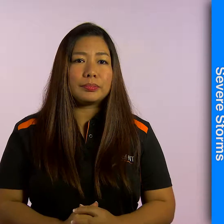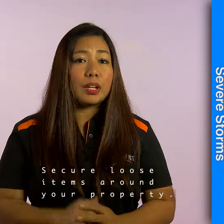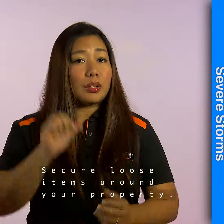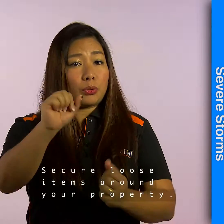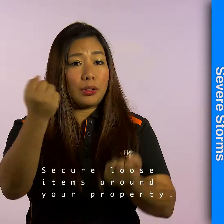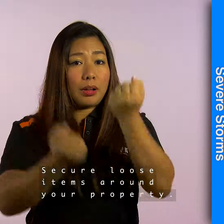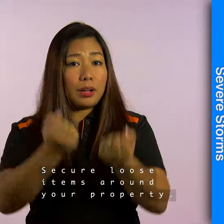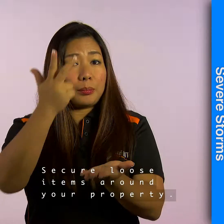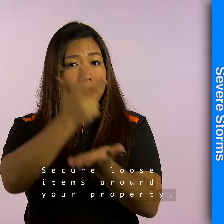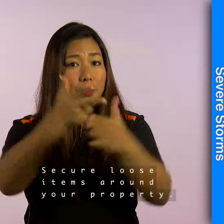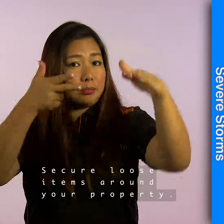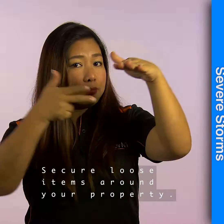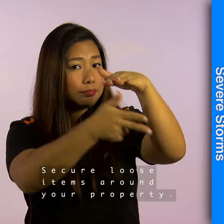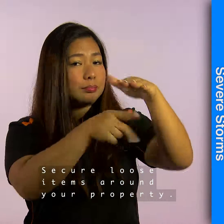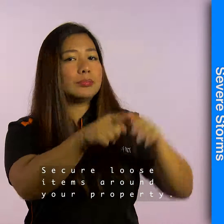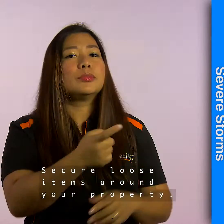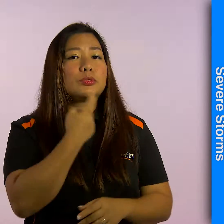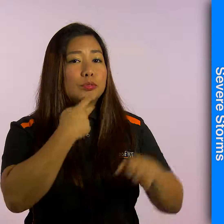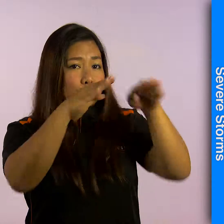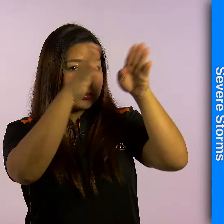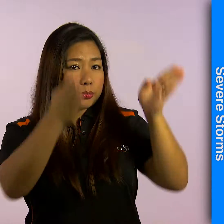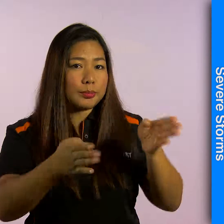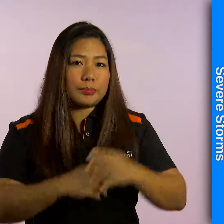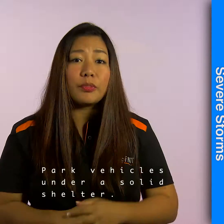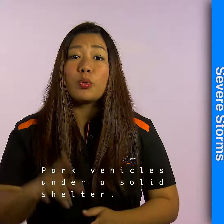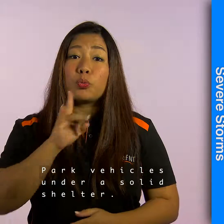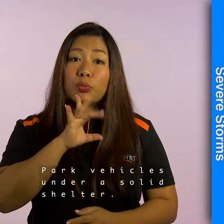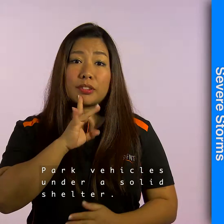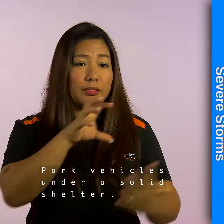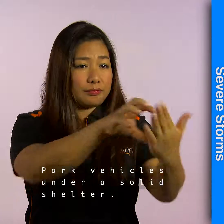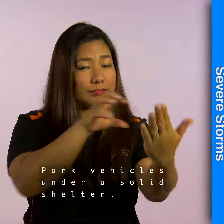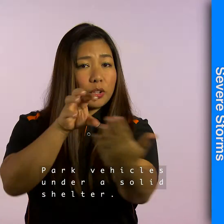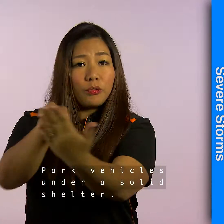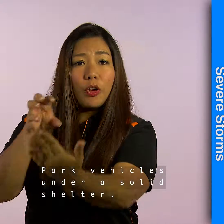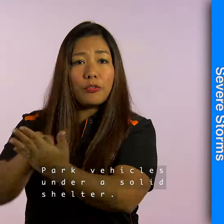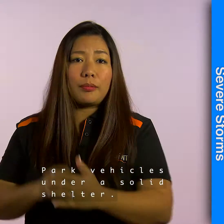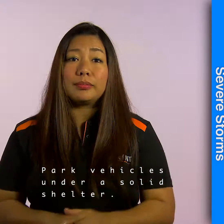Secure loose items around your property. Park vehicles under a solid shelter.